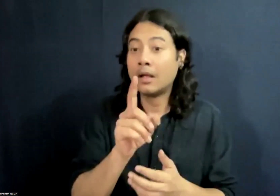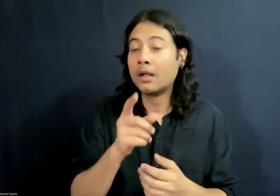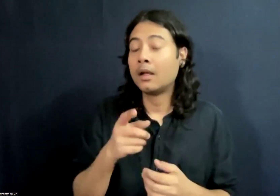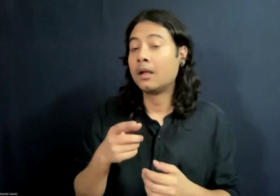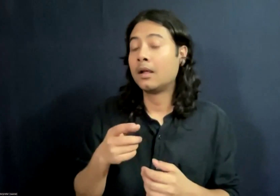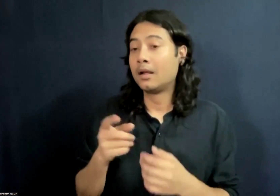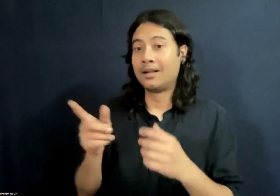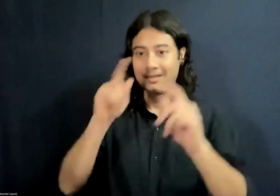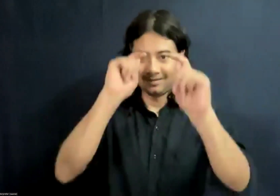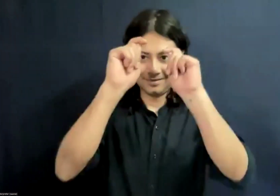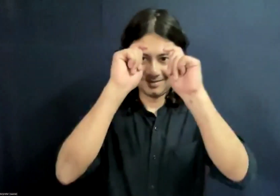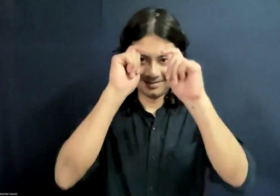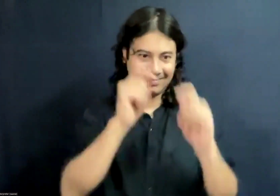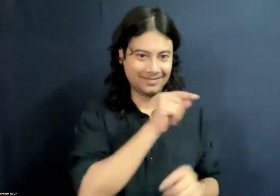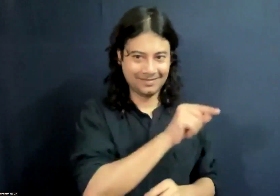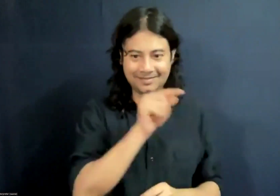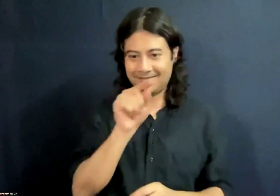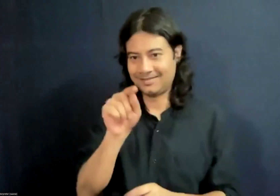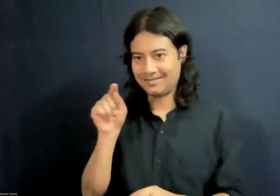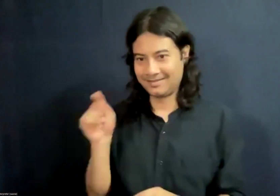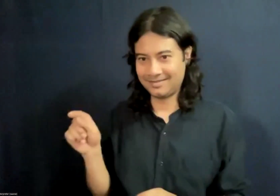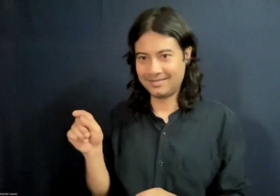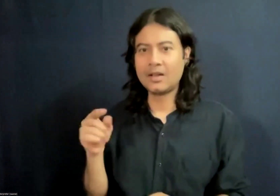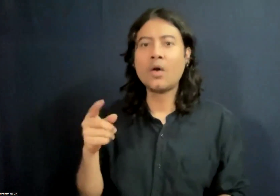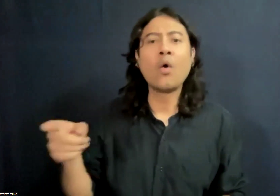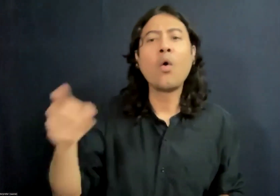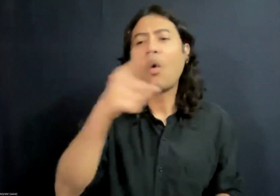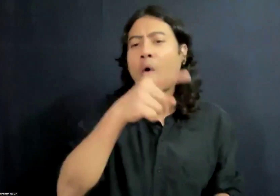ignorance? Is there anybody?